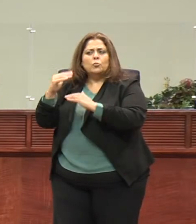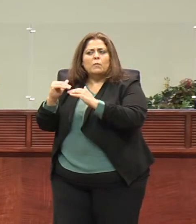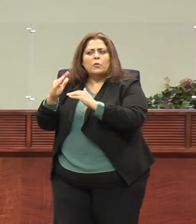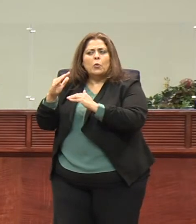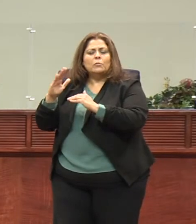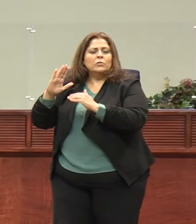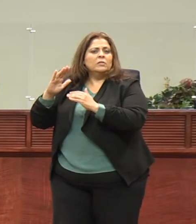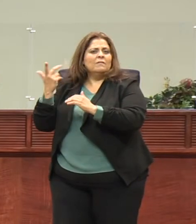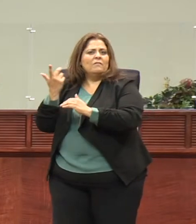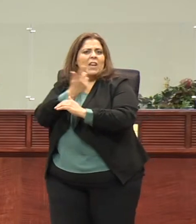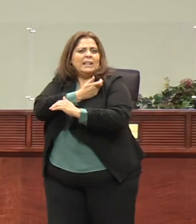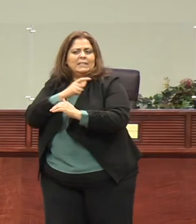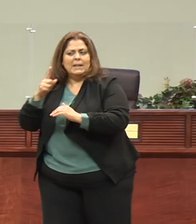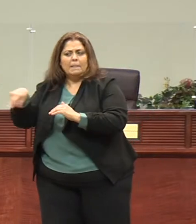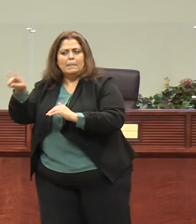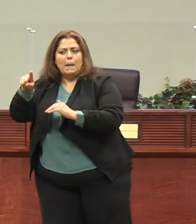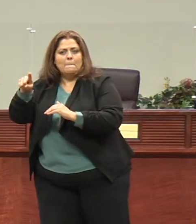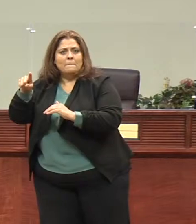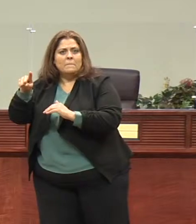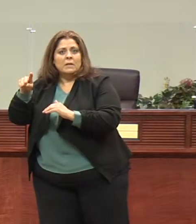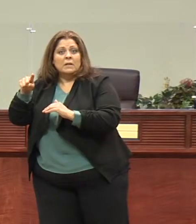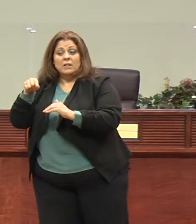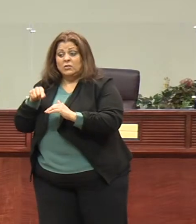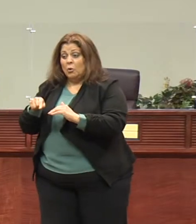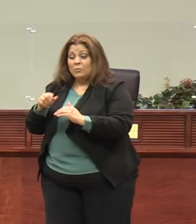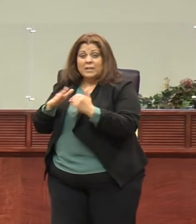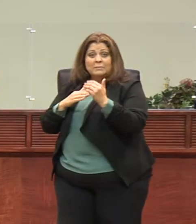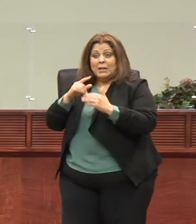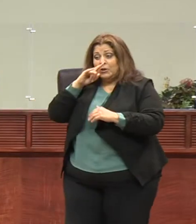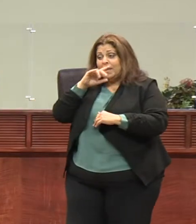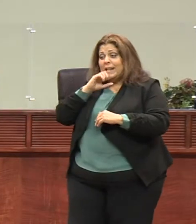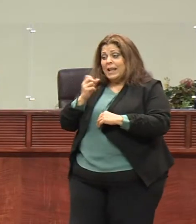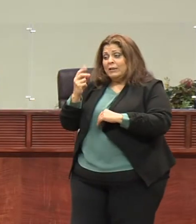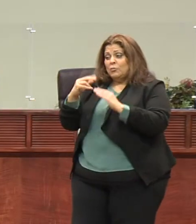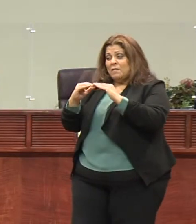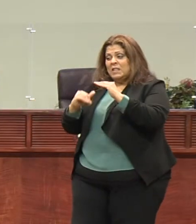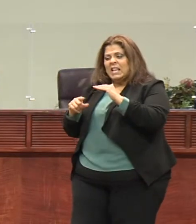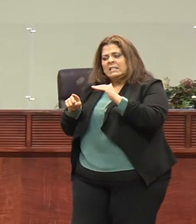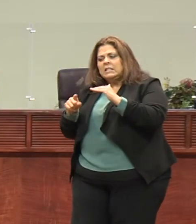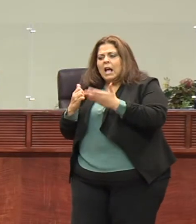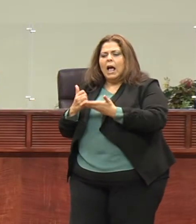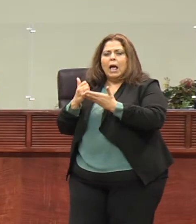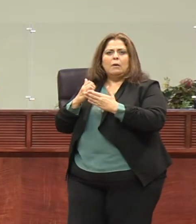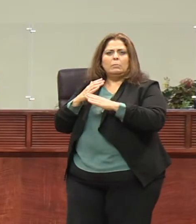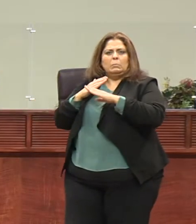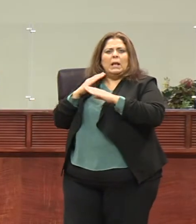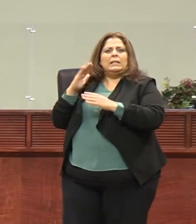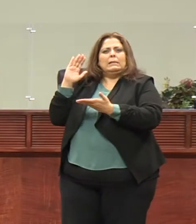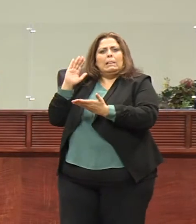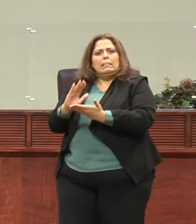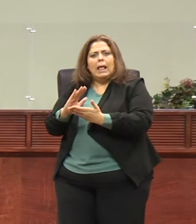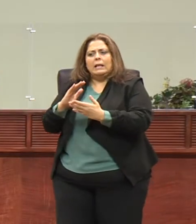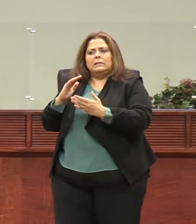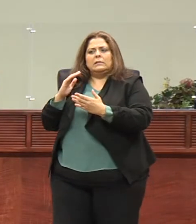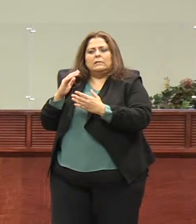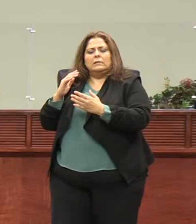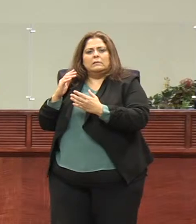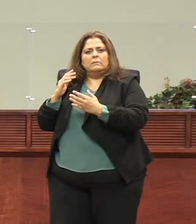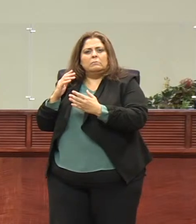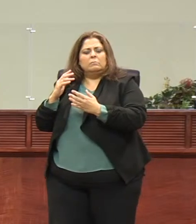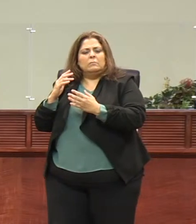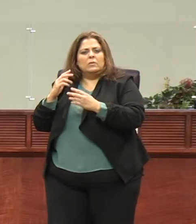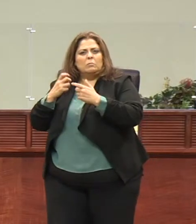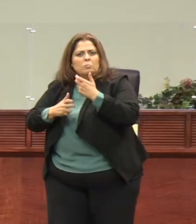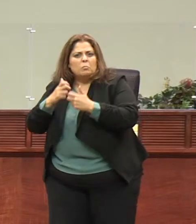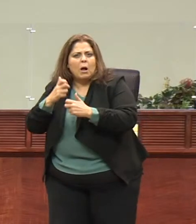child that cannot have access to the vaccination yet, and also to protect the individuals that are home. So by getting